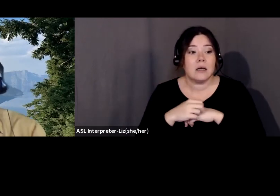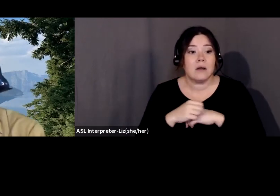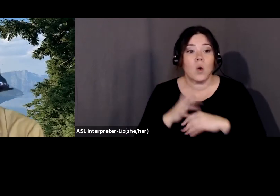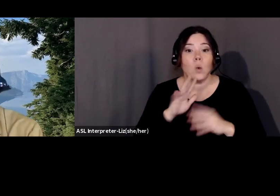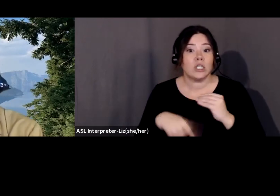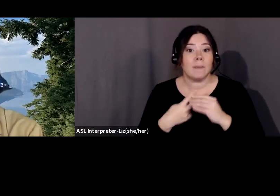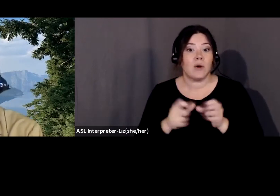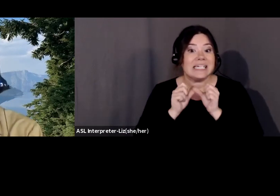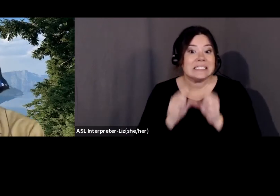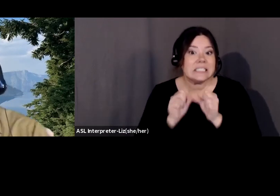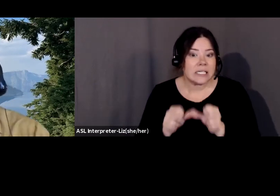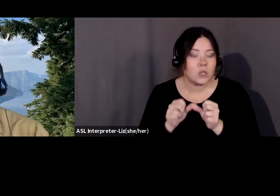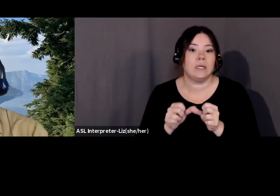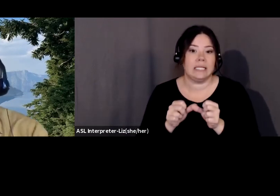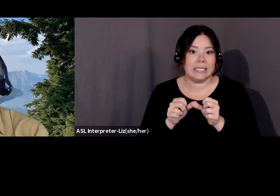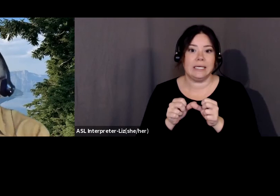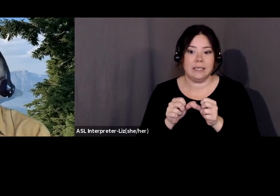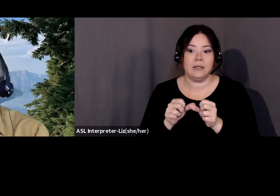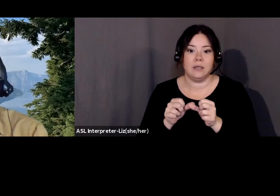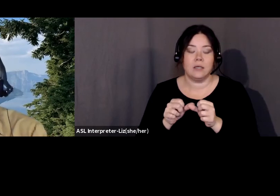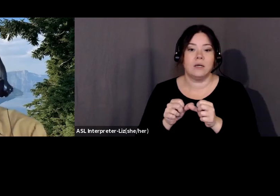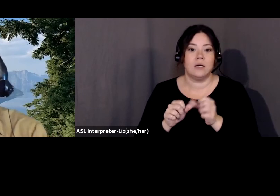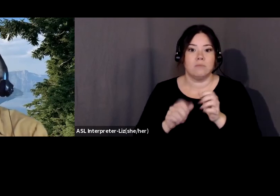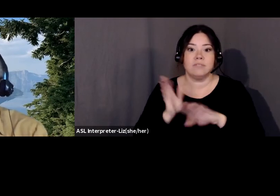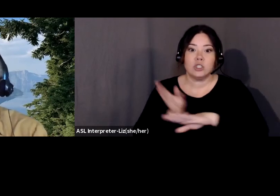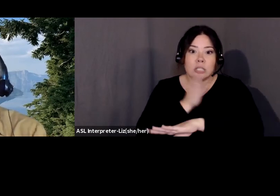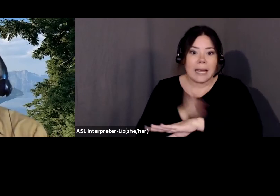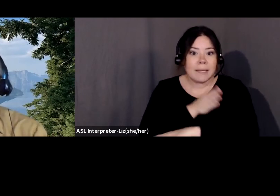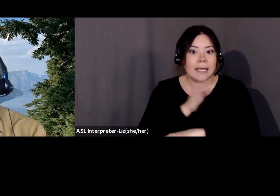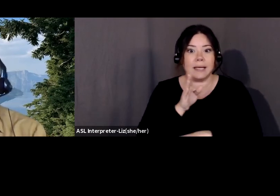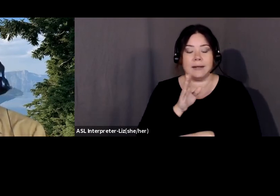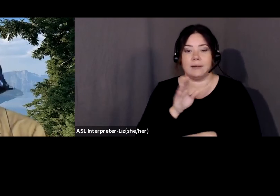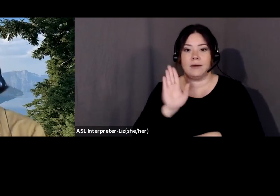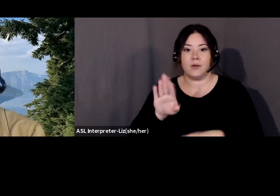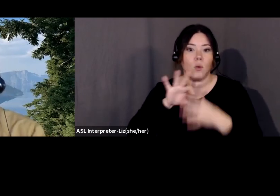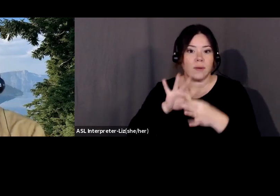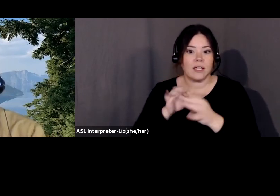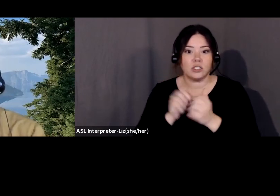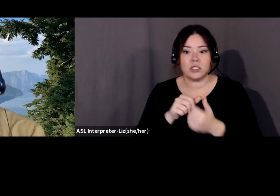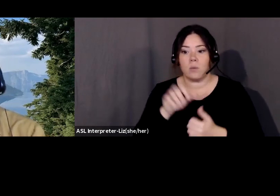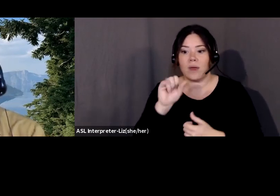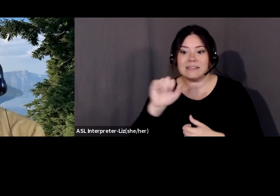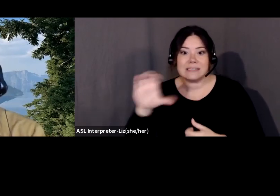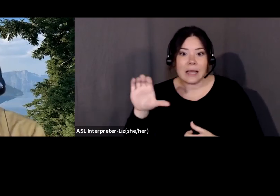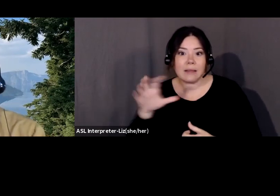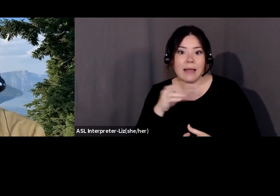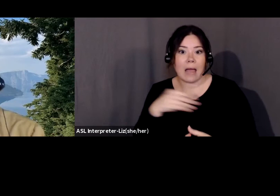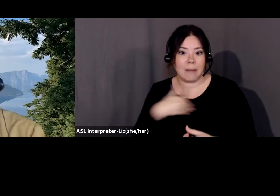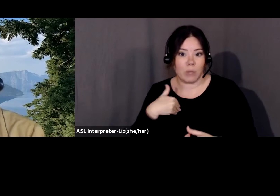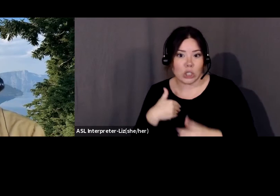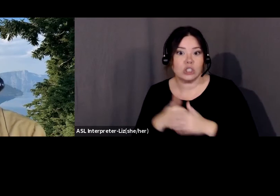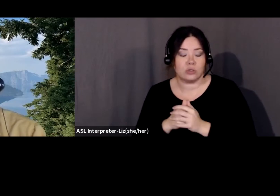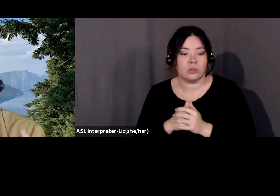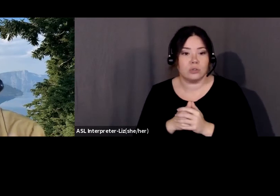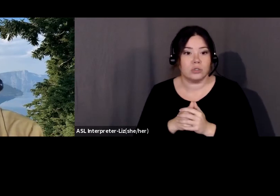continually shaping your SILC and shaping those relationship with SILC members. And again, I have the Legos in the corner because it is